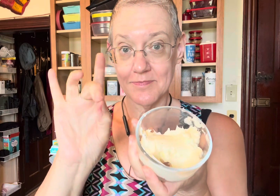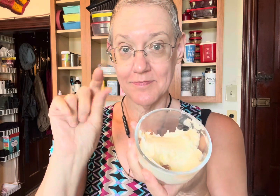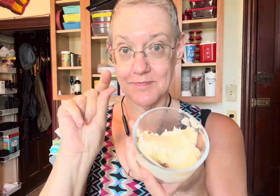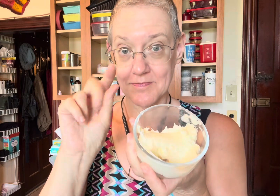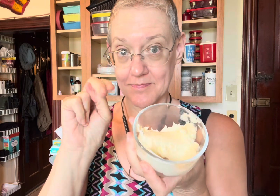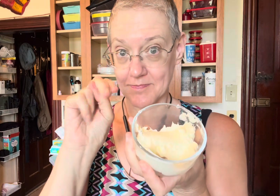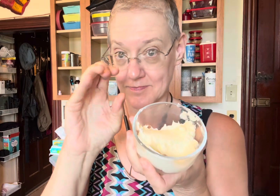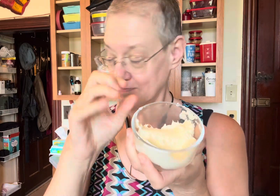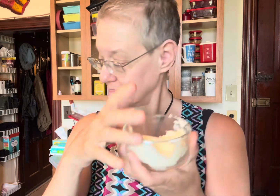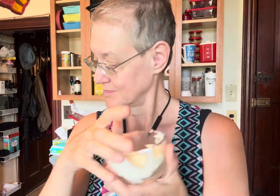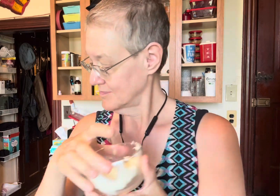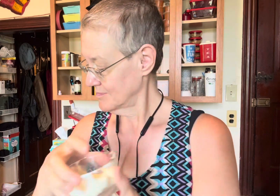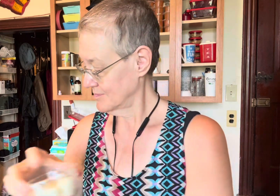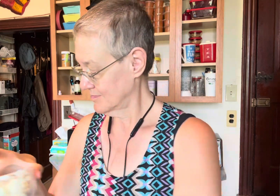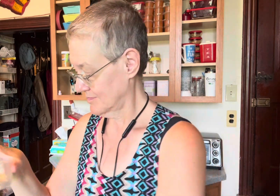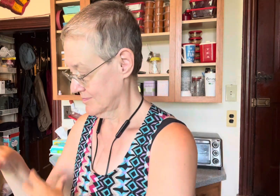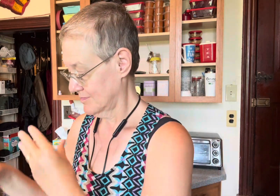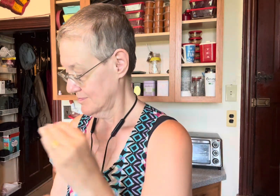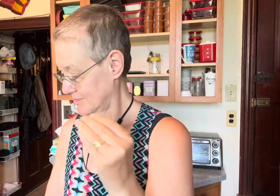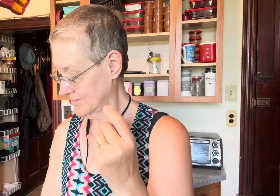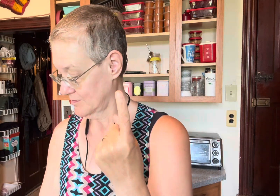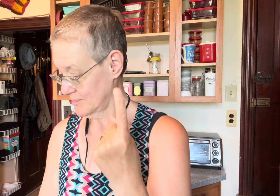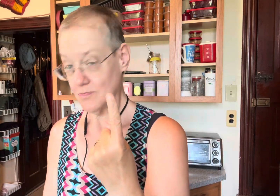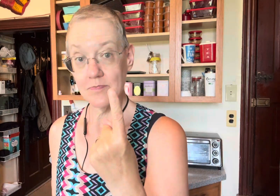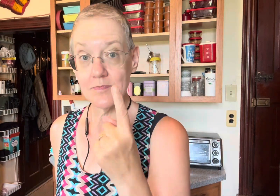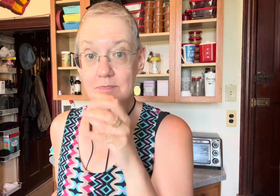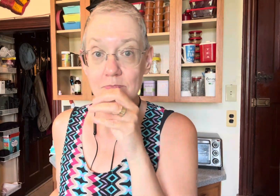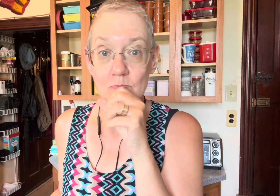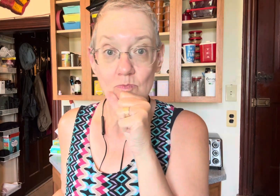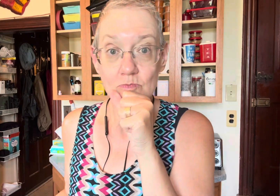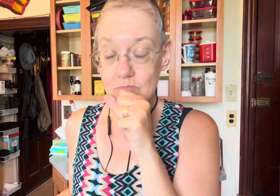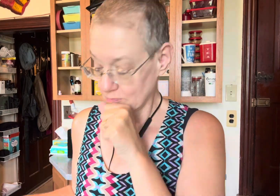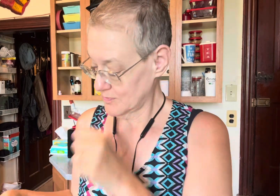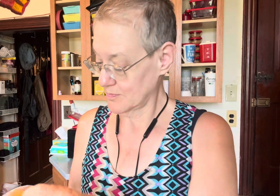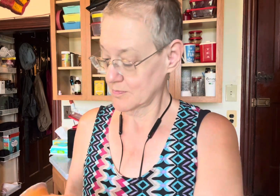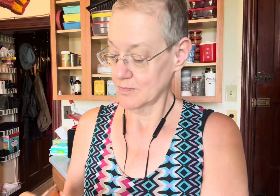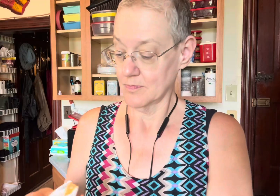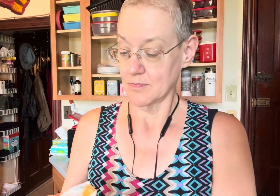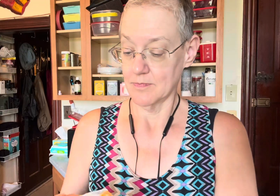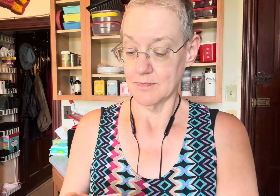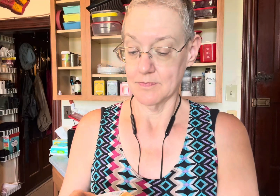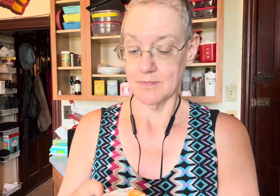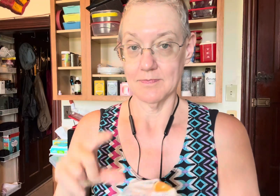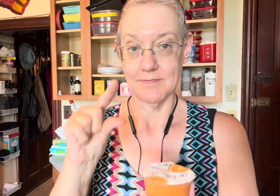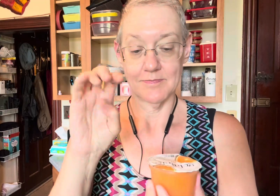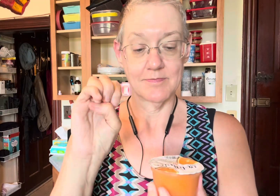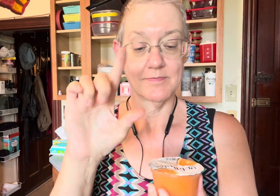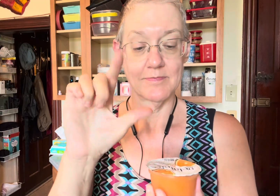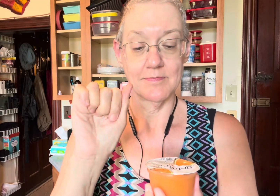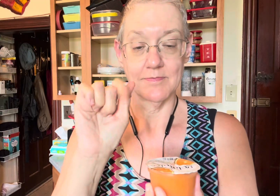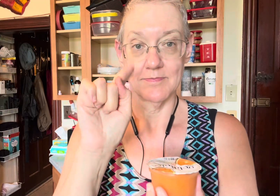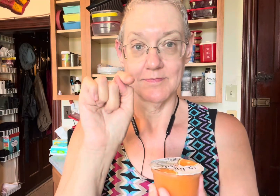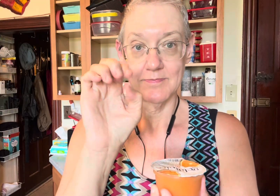1.8 grams of net carbs. And 1 orange high protein